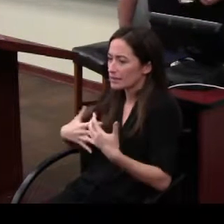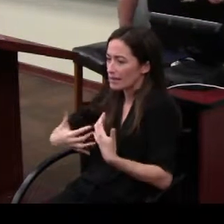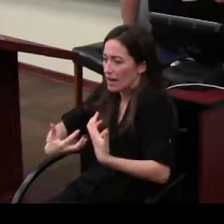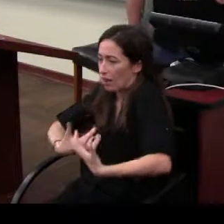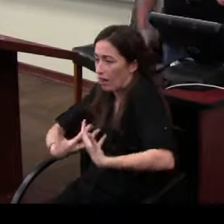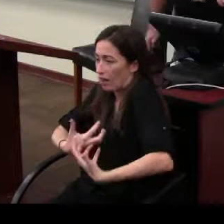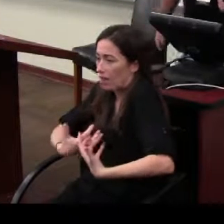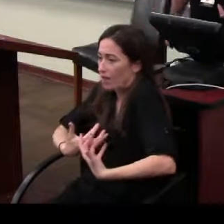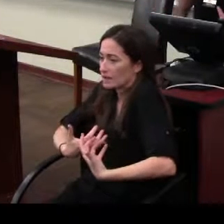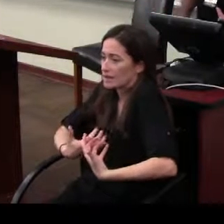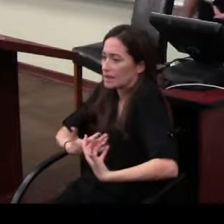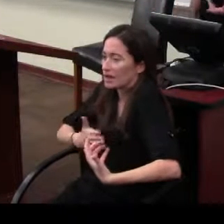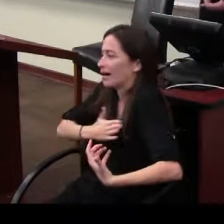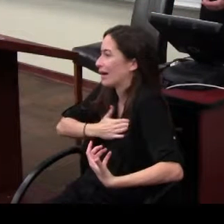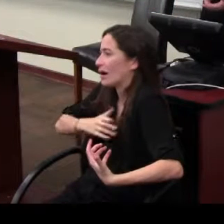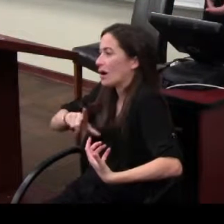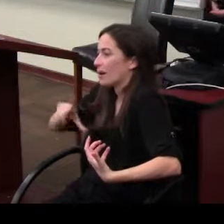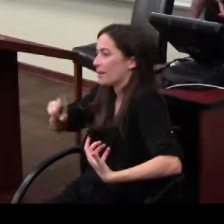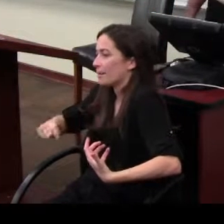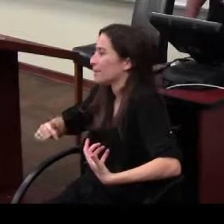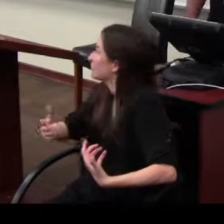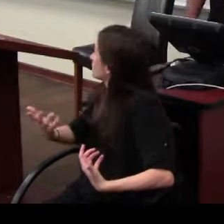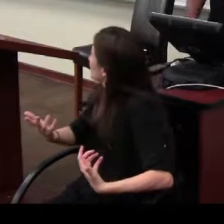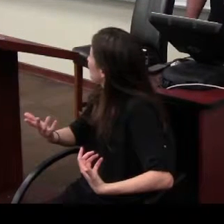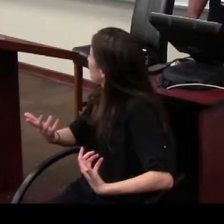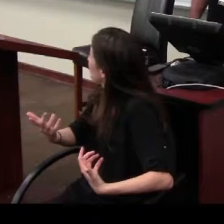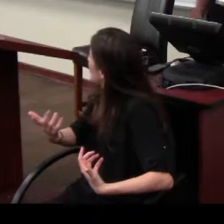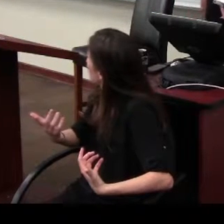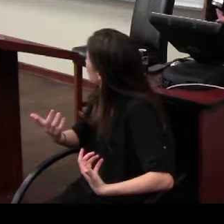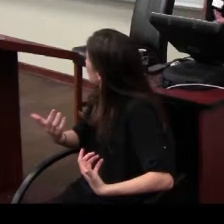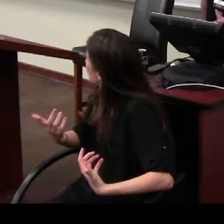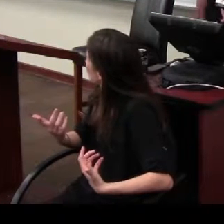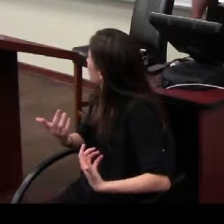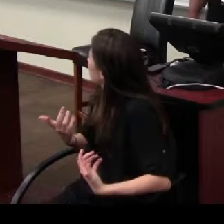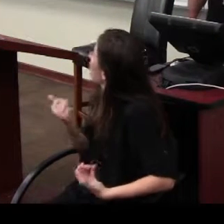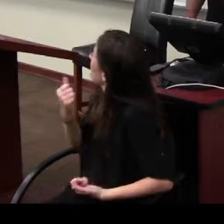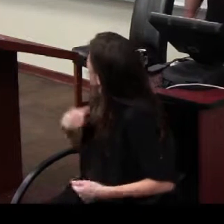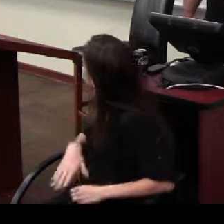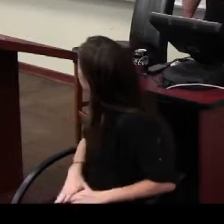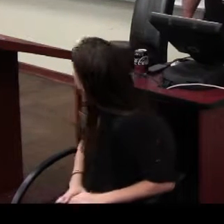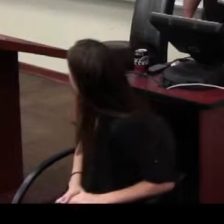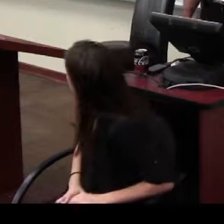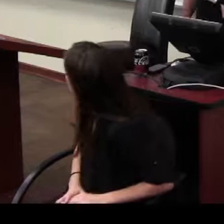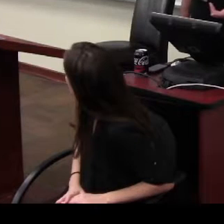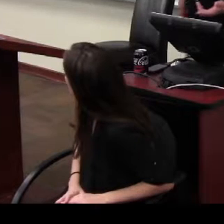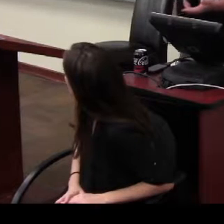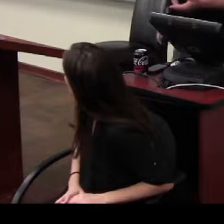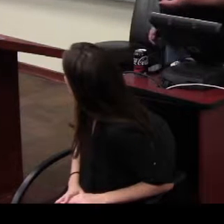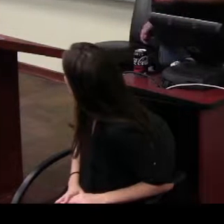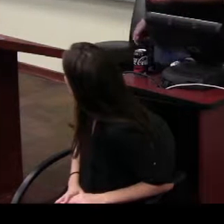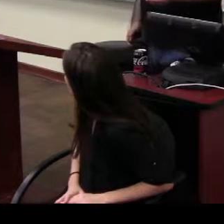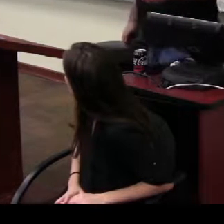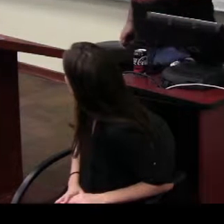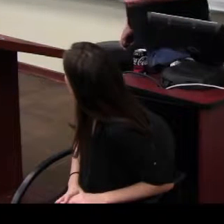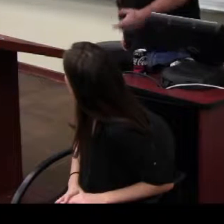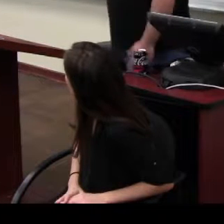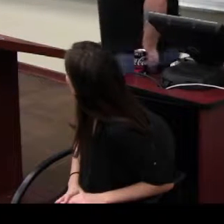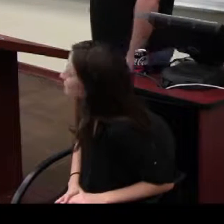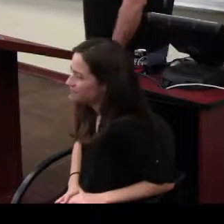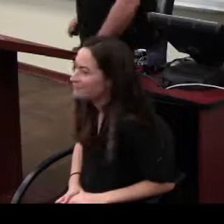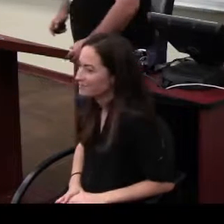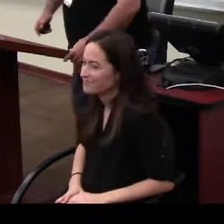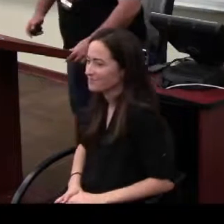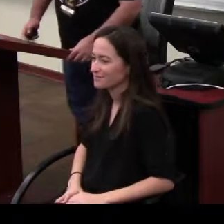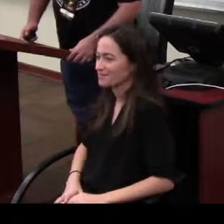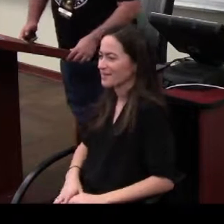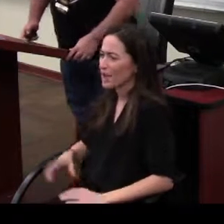stuff. My card's in my back pocket, if you want to grab that, right? And the guy's like, yeah, don't worry about that, you know?